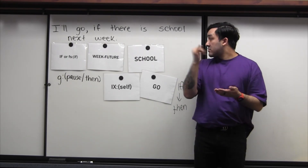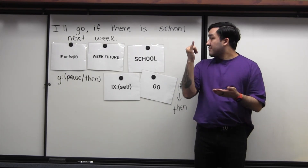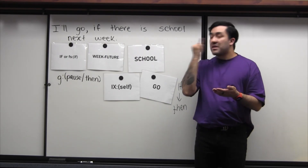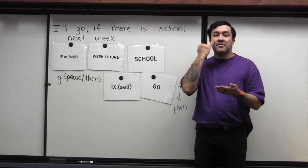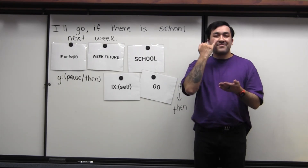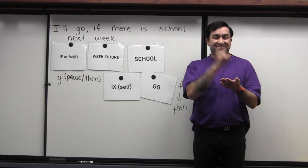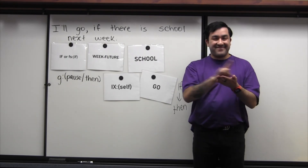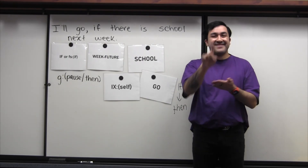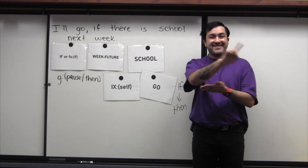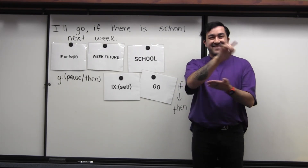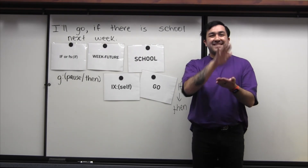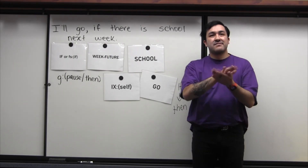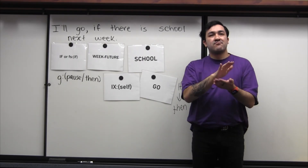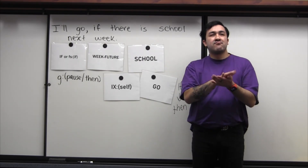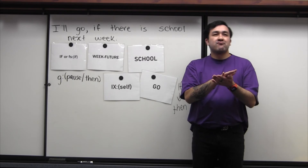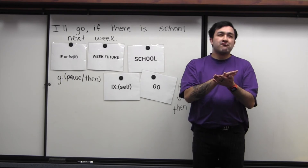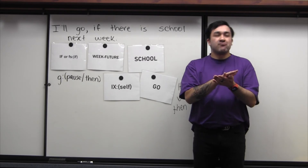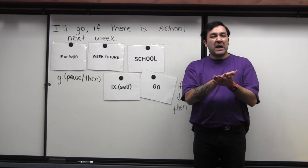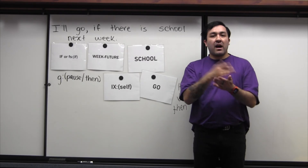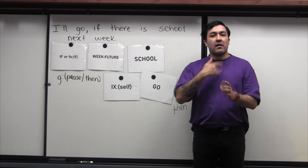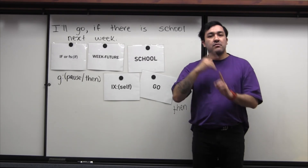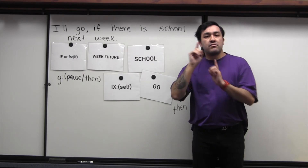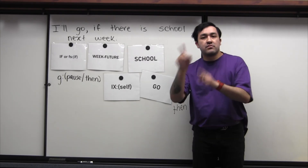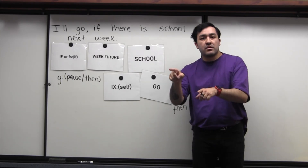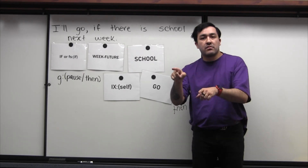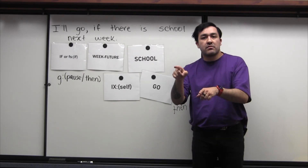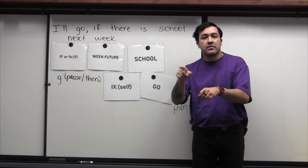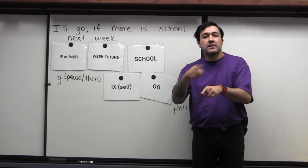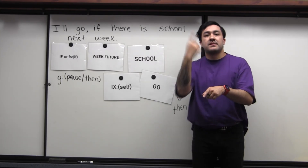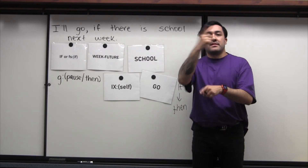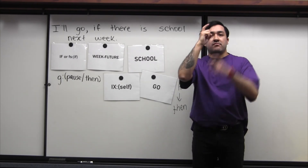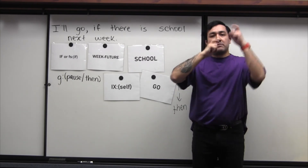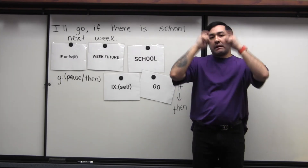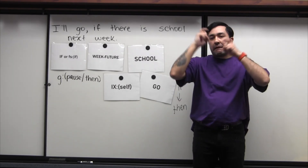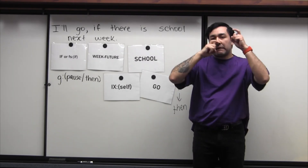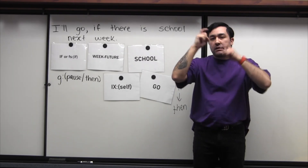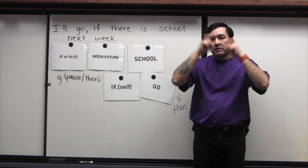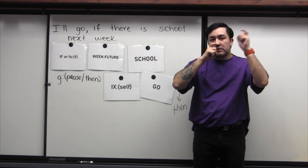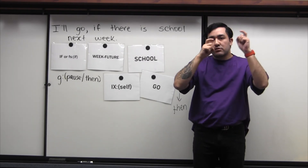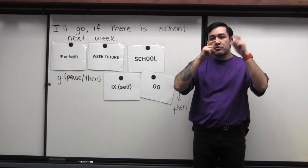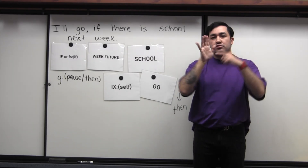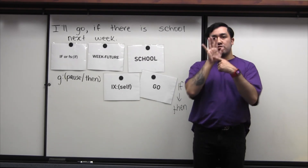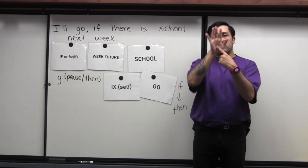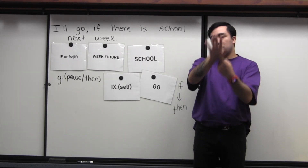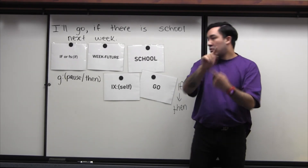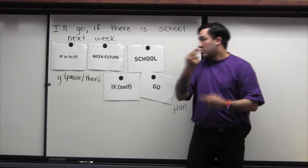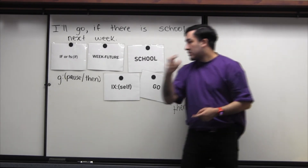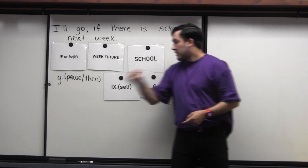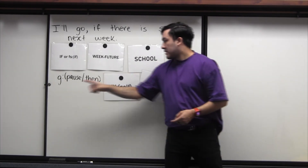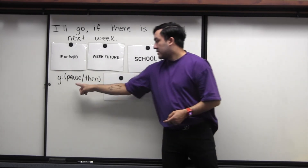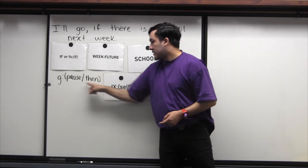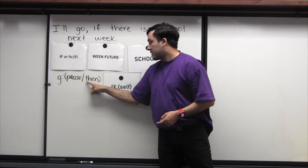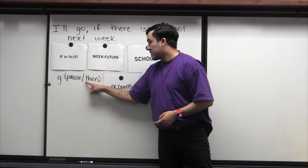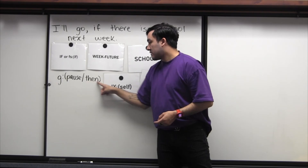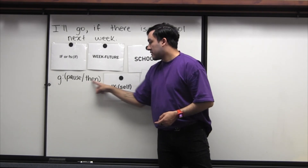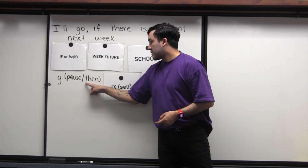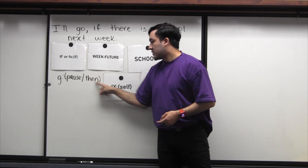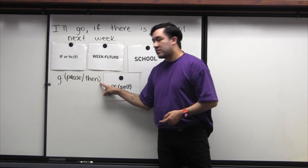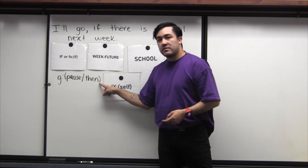some, keep forgetting the example. You could do something with your face, something to show the then statement. Right, you